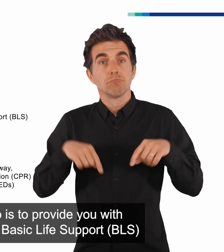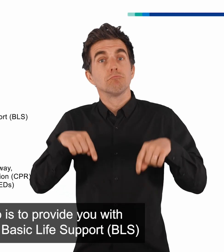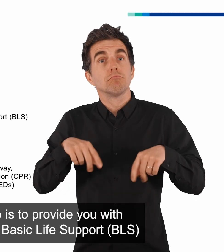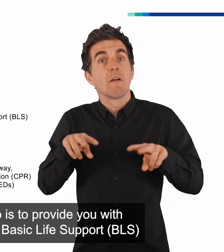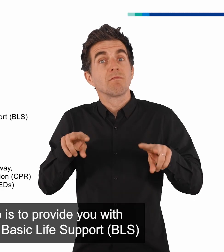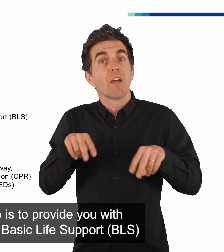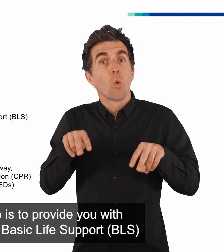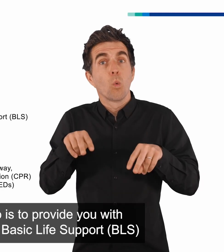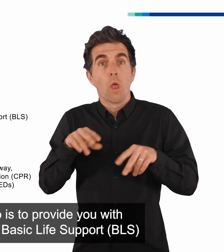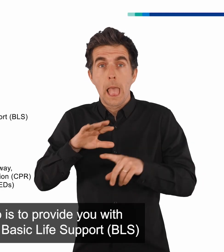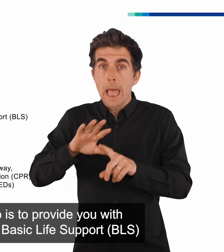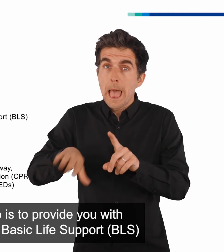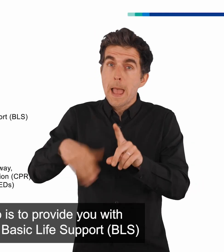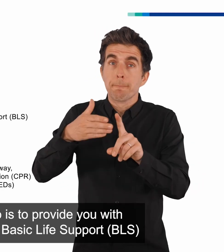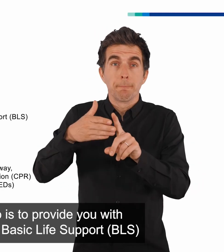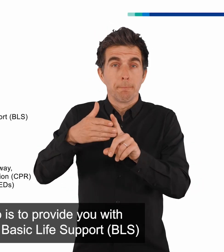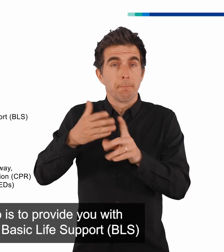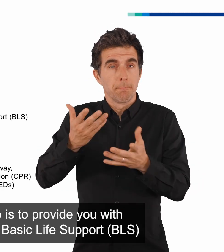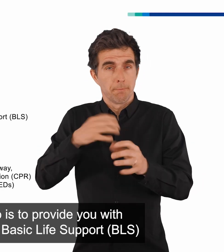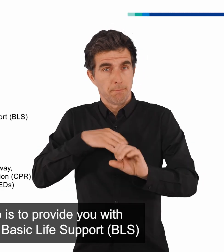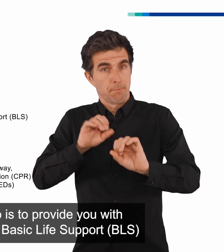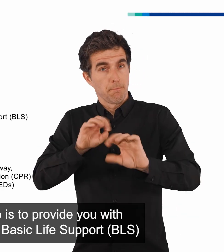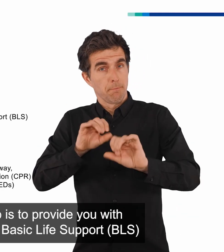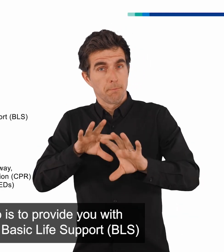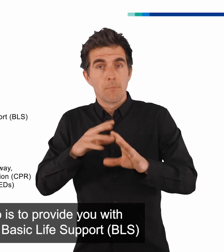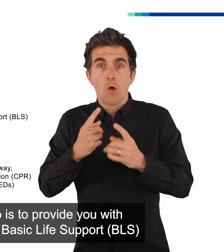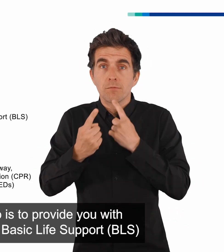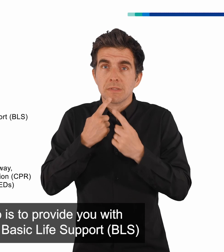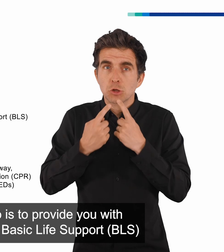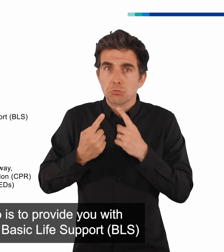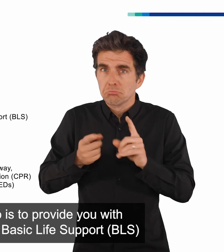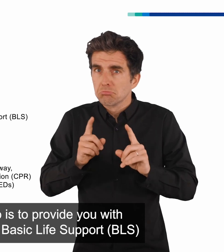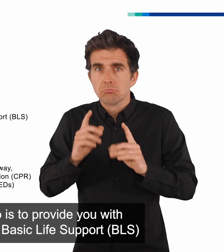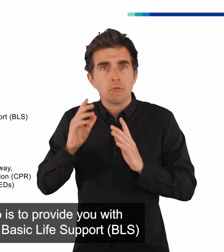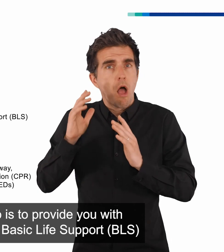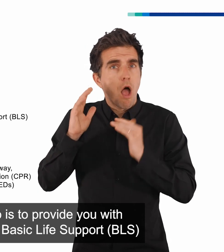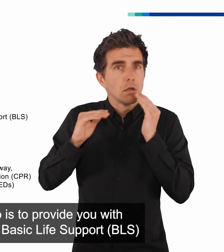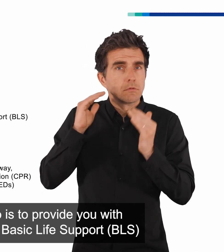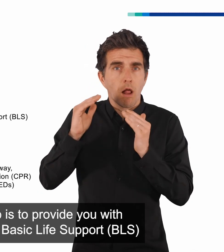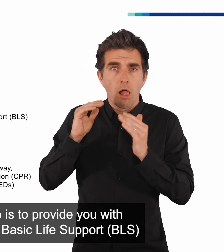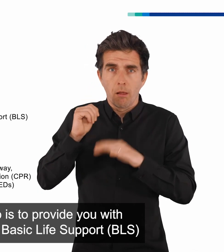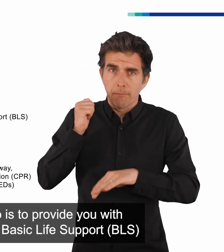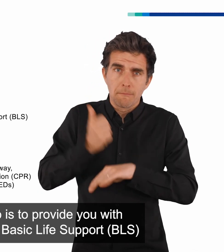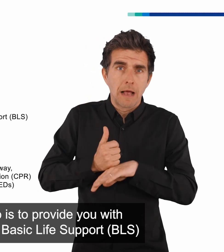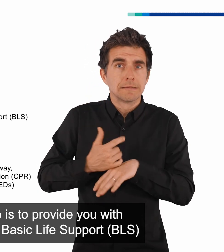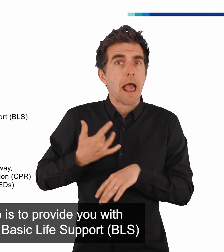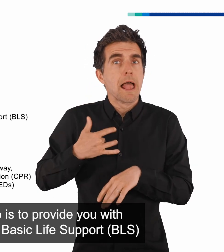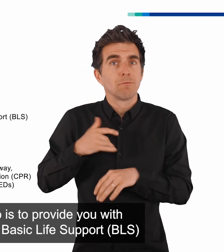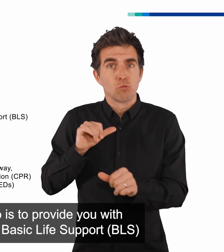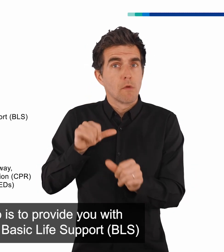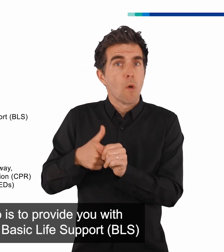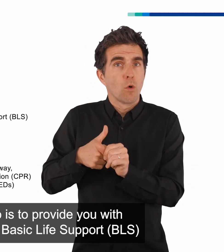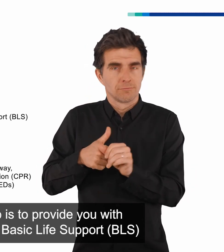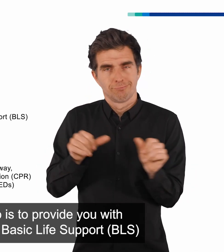The aim of this video is to provide you with information about adult basic life support, BLS, and the use